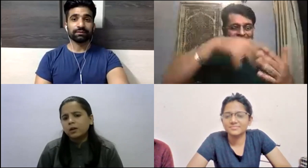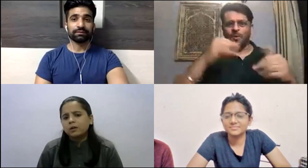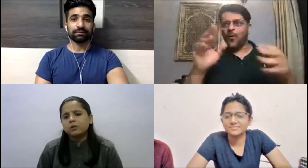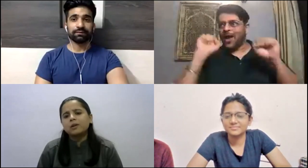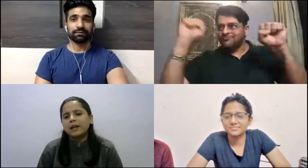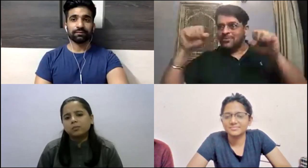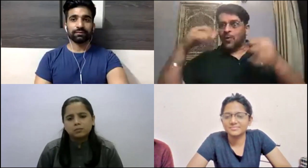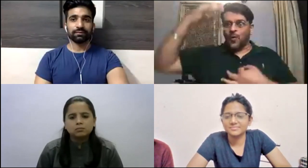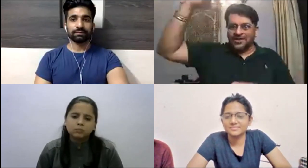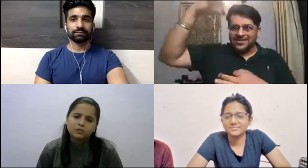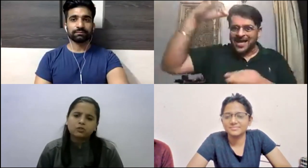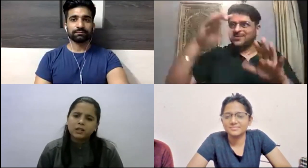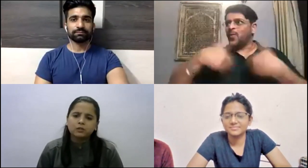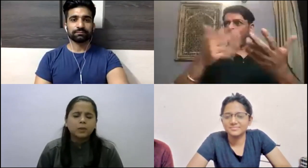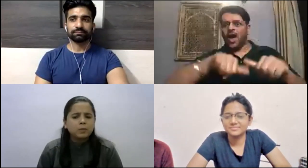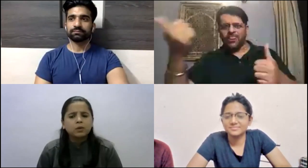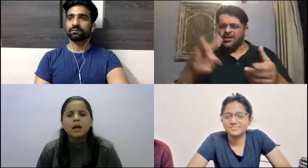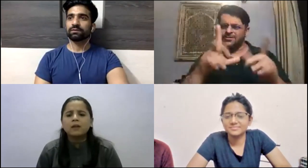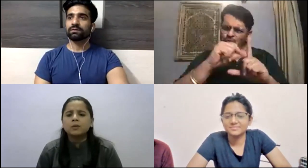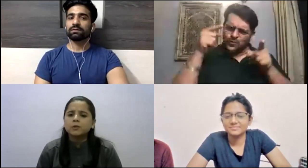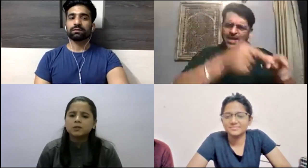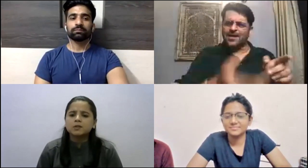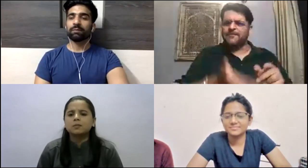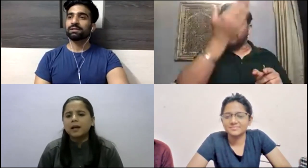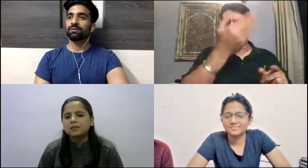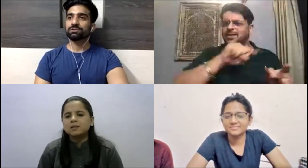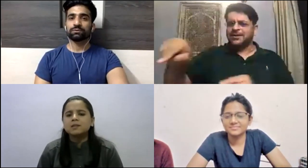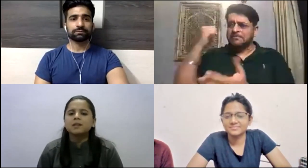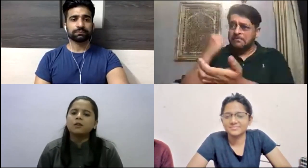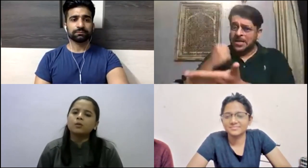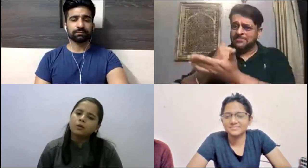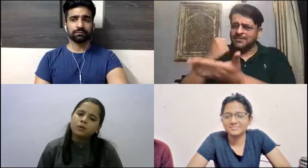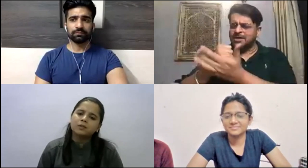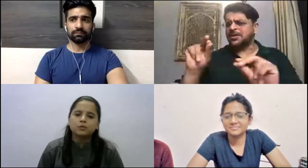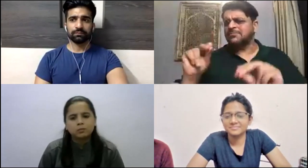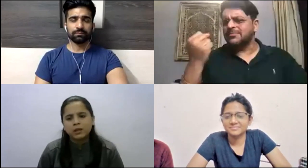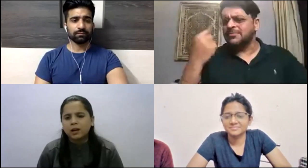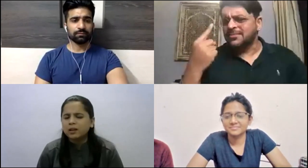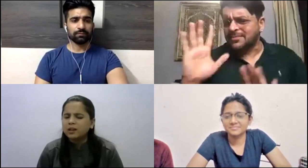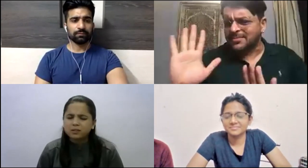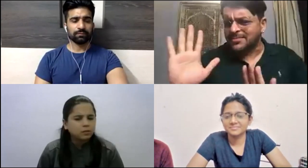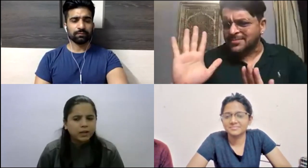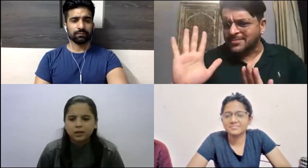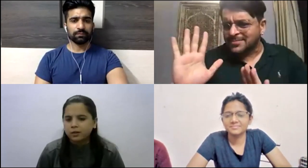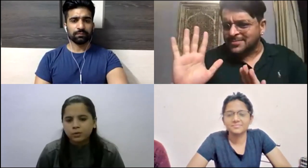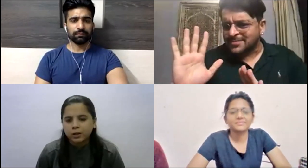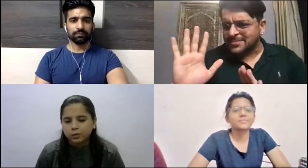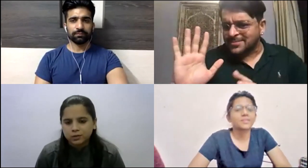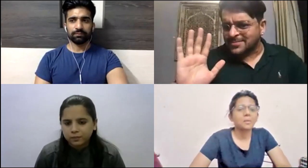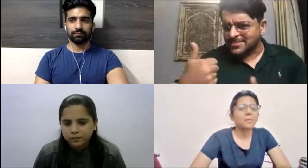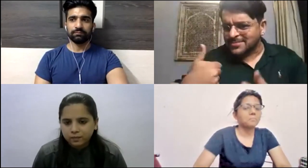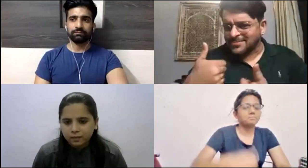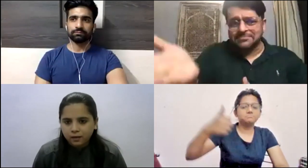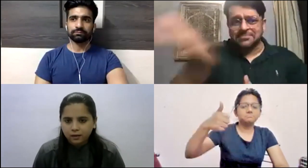you don't like much reading. So maybe you can have the posters and magazines and you can go on the social media. It's not mandatory to read